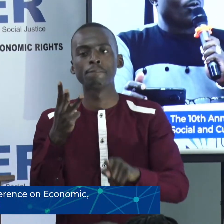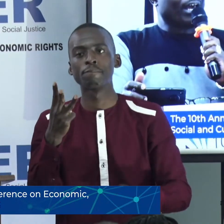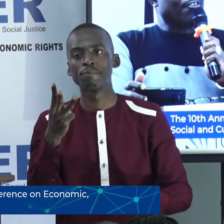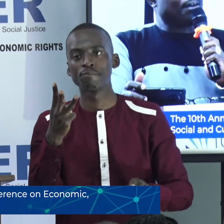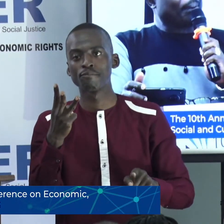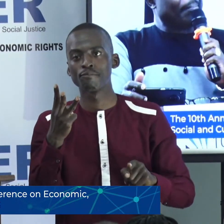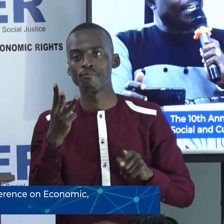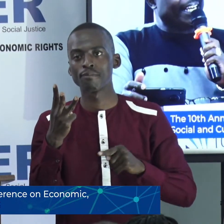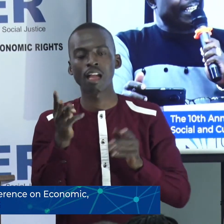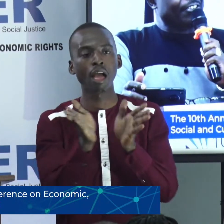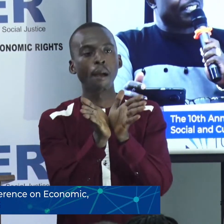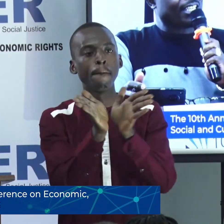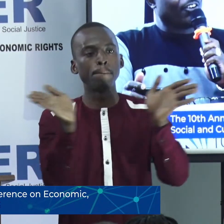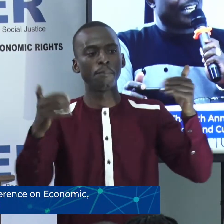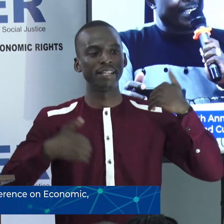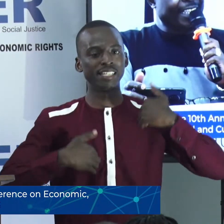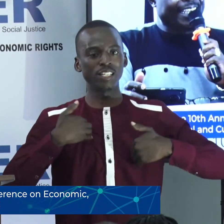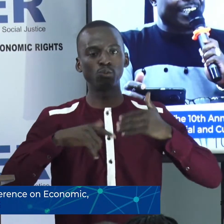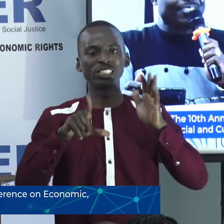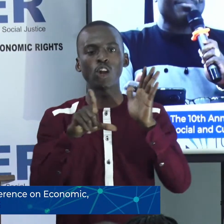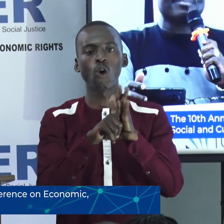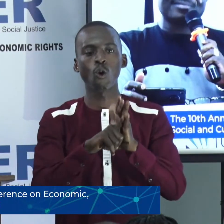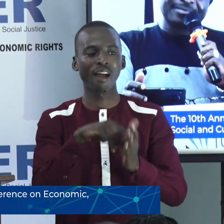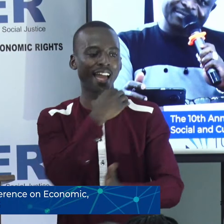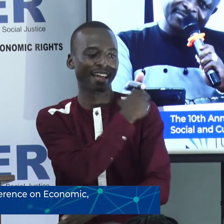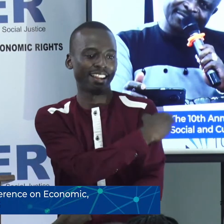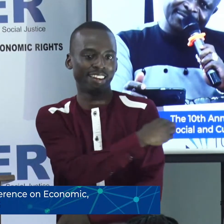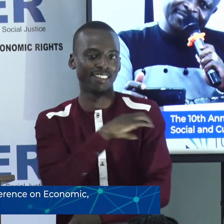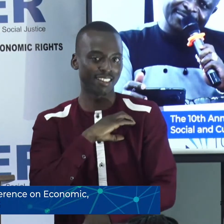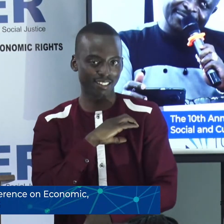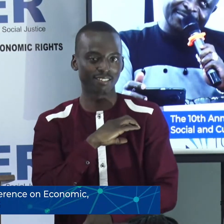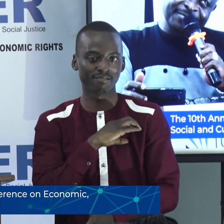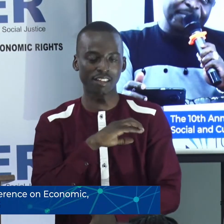We have the Public Interest Law Clinic,